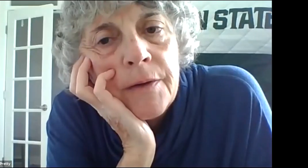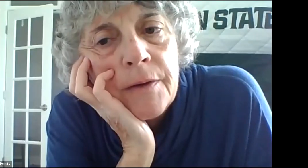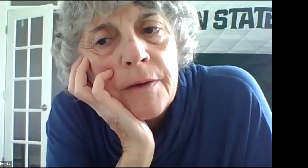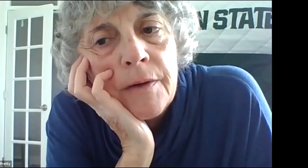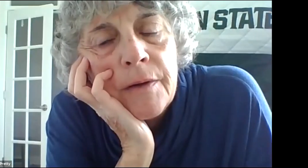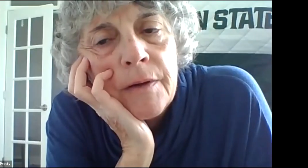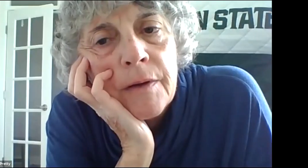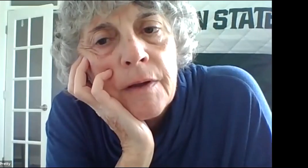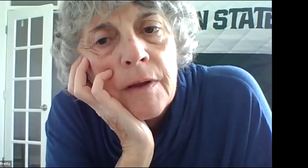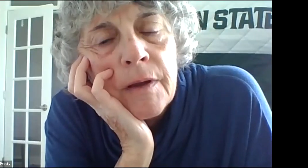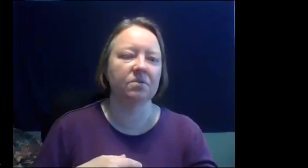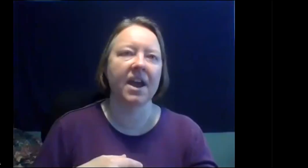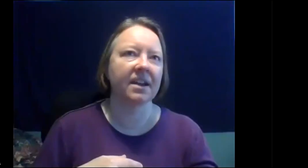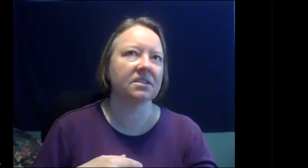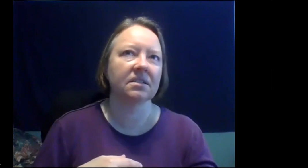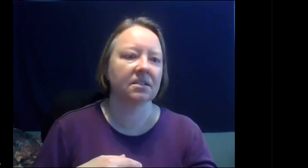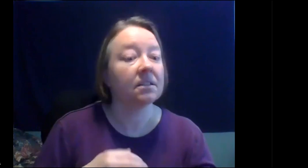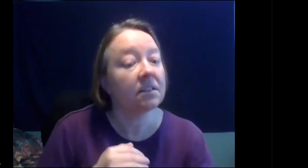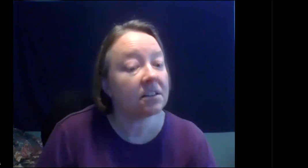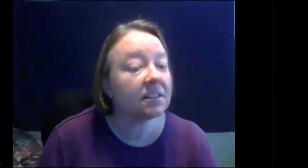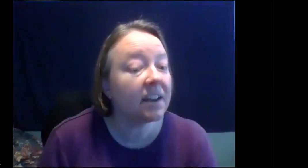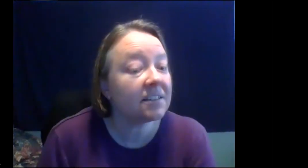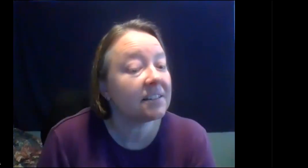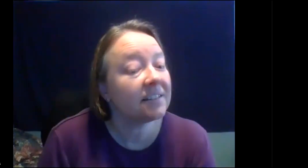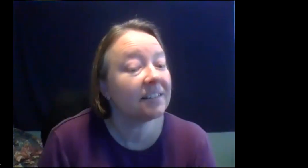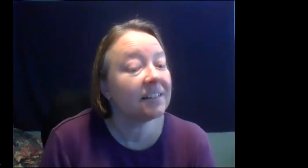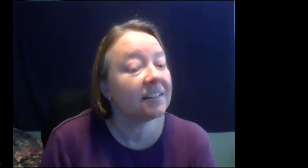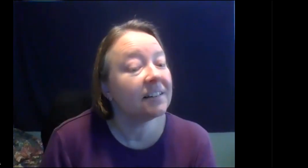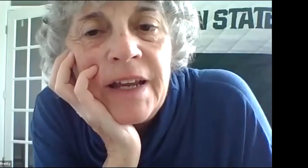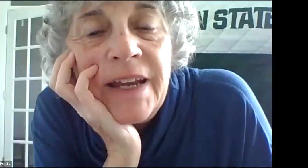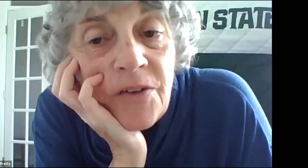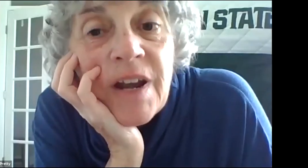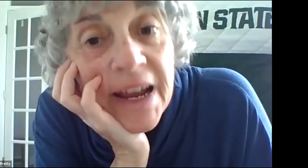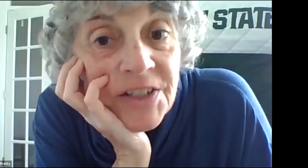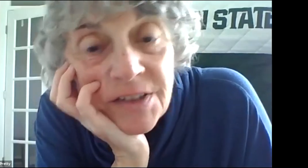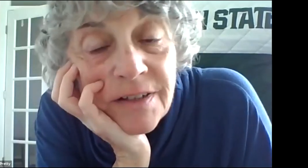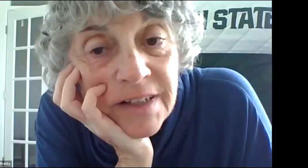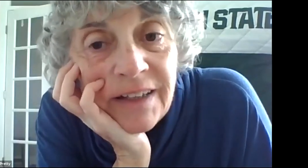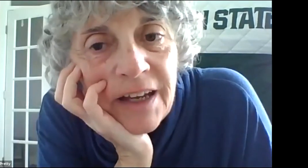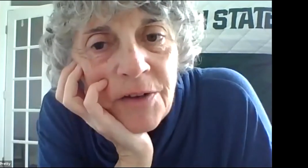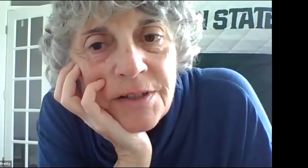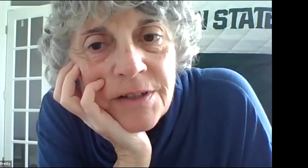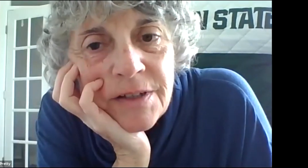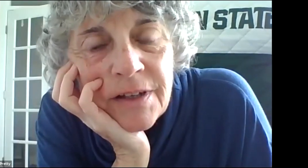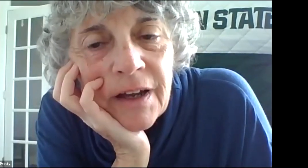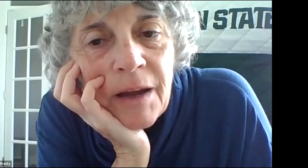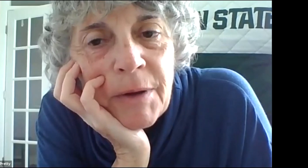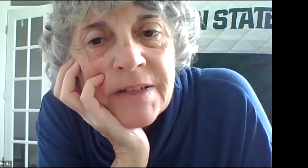Germany, England, in fact. Yeah. I was just going to say, is there an international sign language? I mean, this